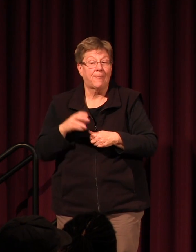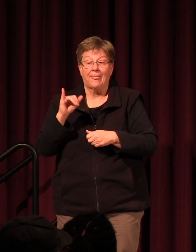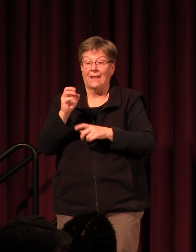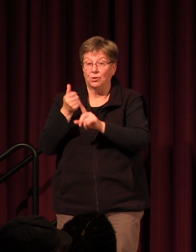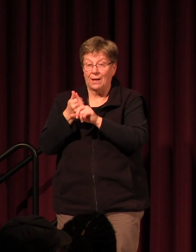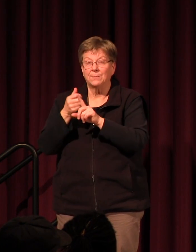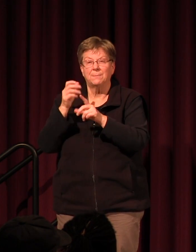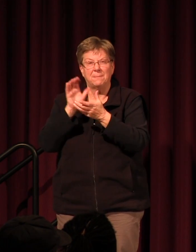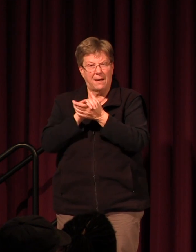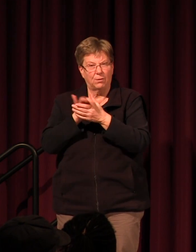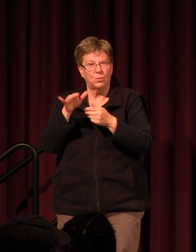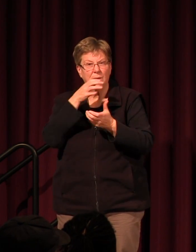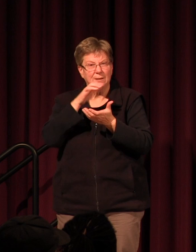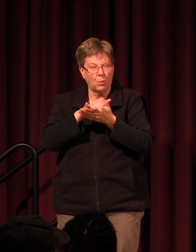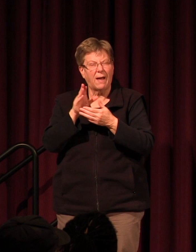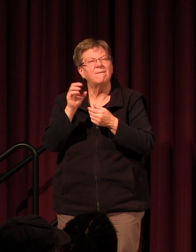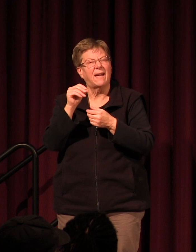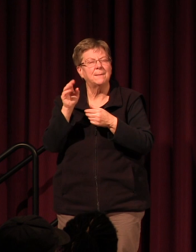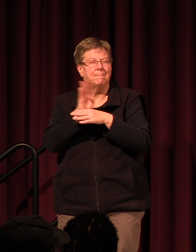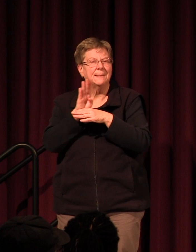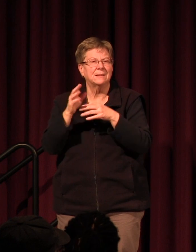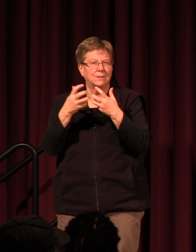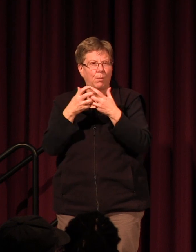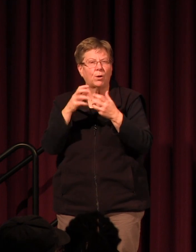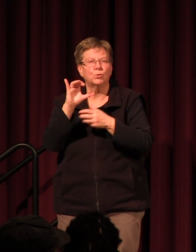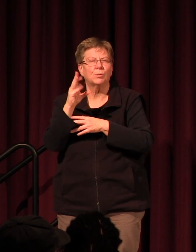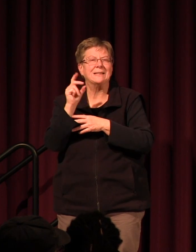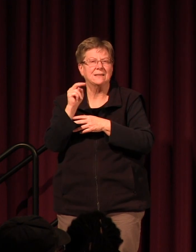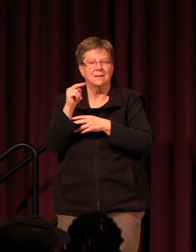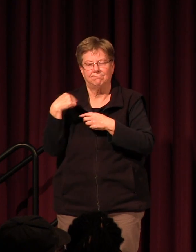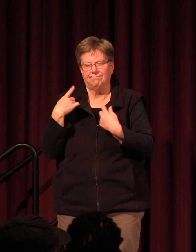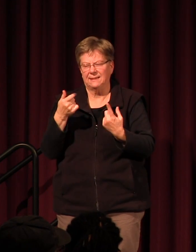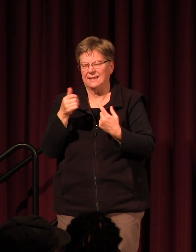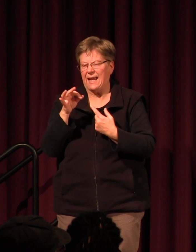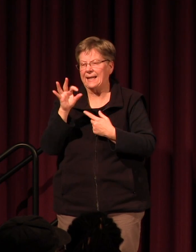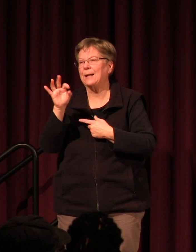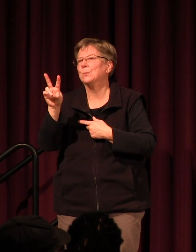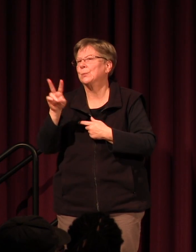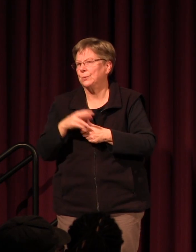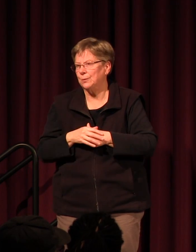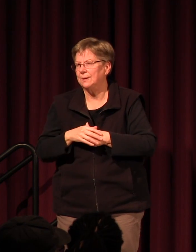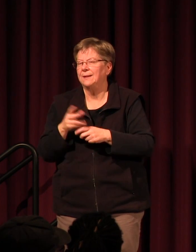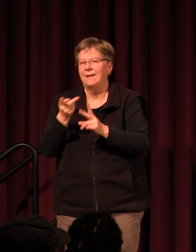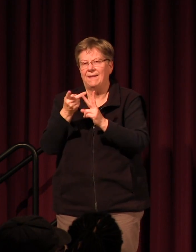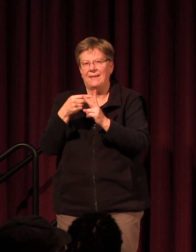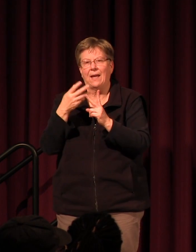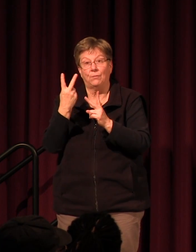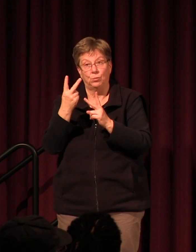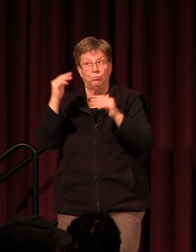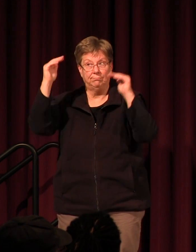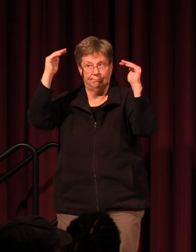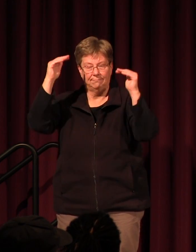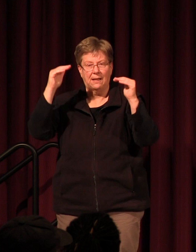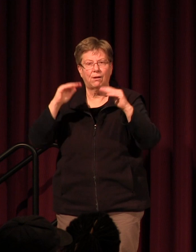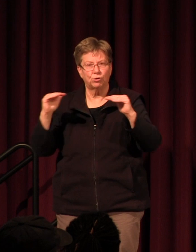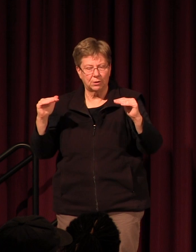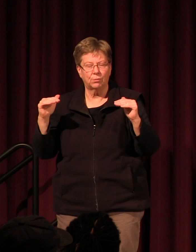James has been married to his wife and business partner, Kristen Whitfield, since 1992. They have two adult children